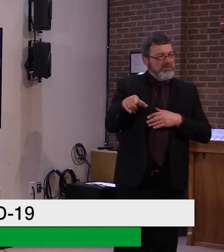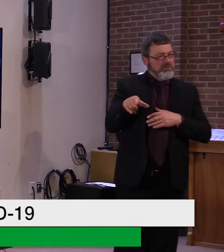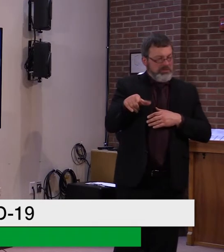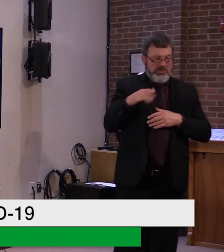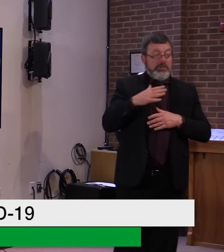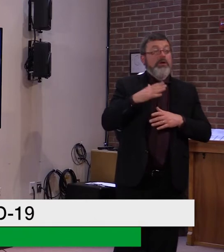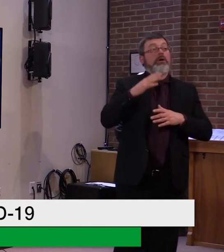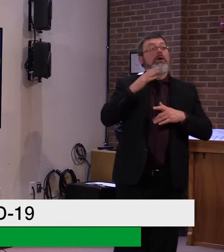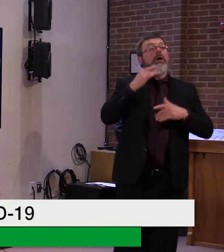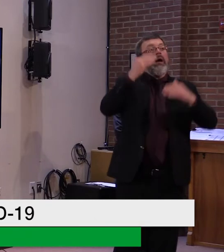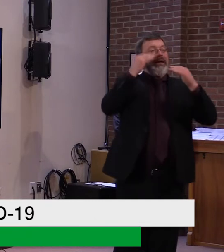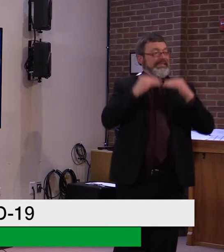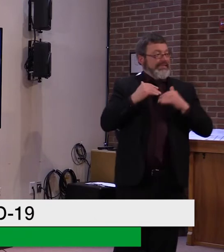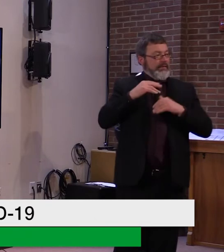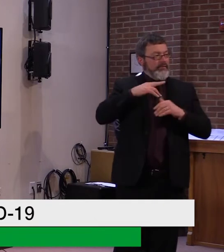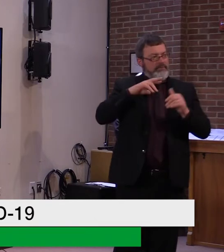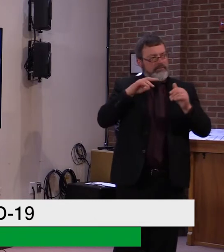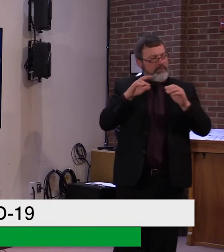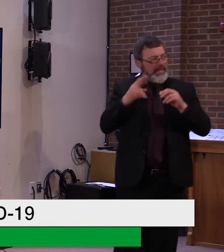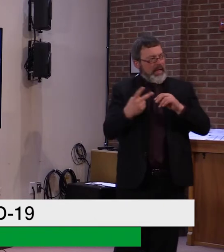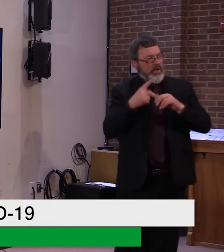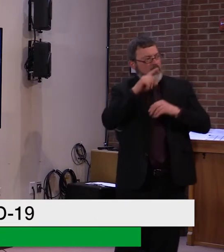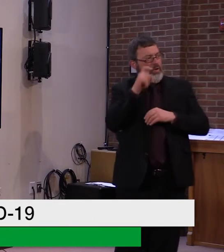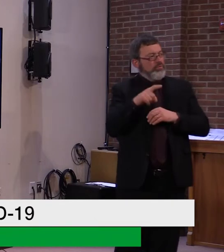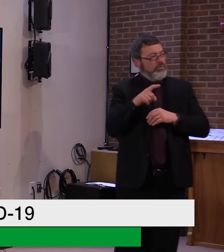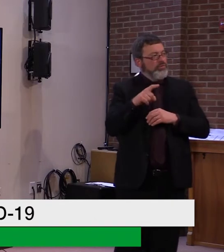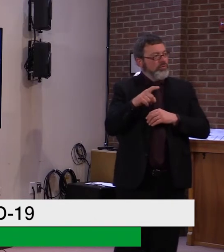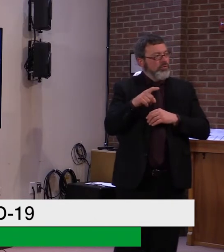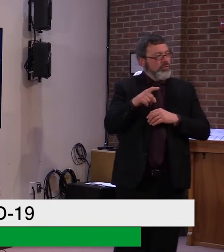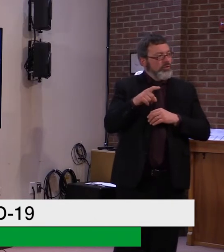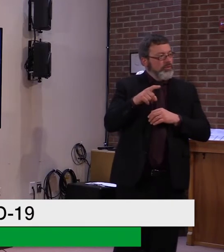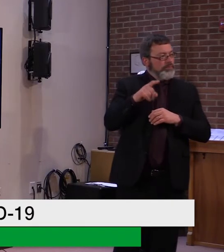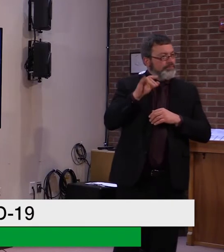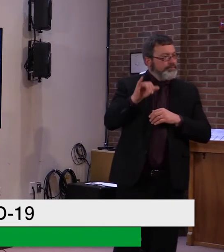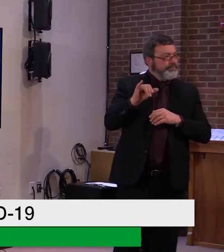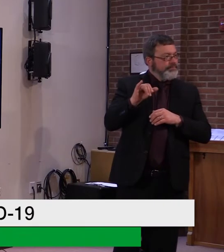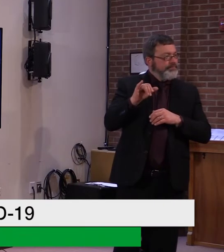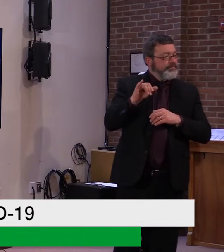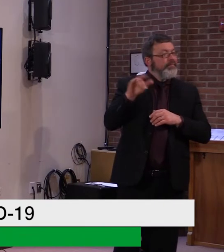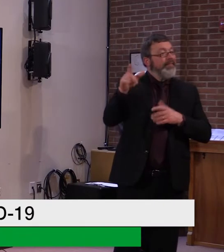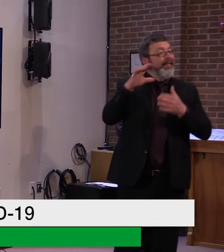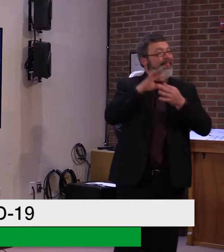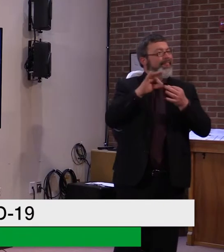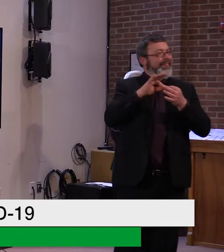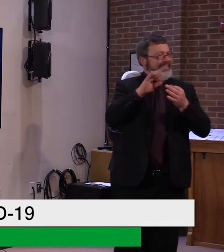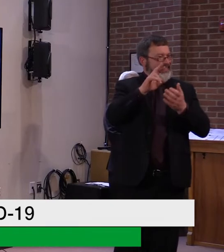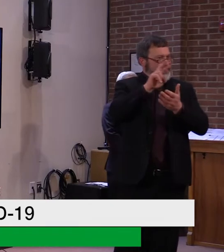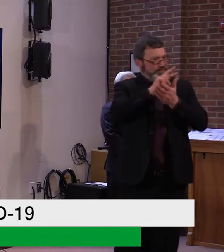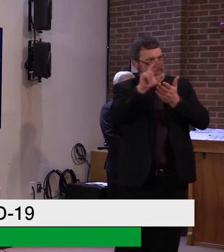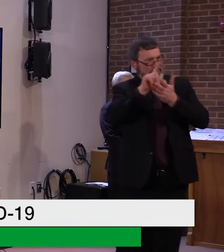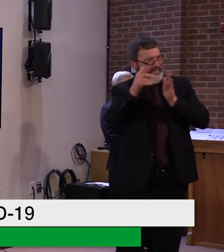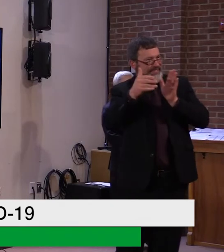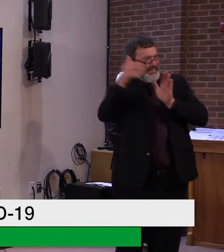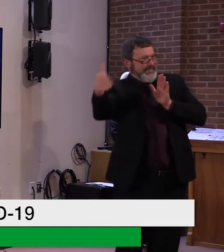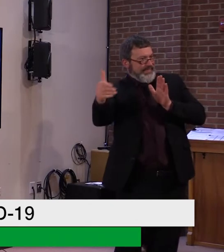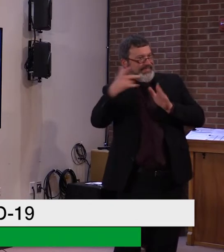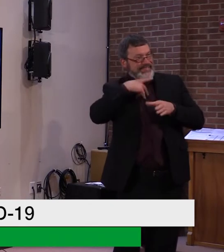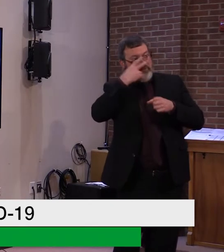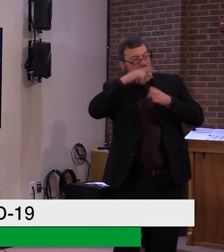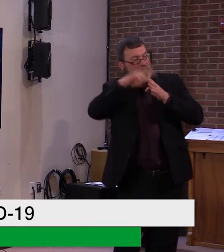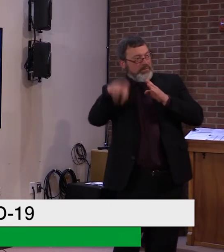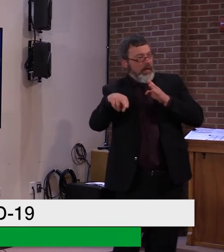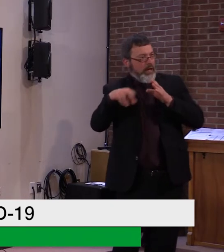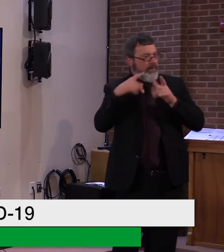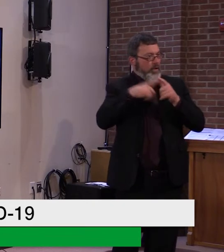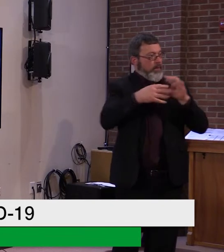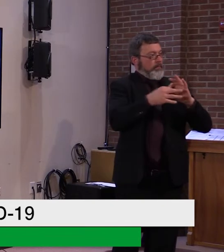lag that we won't know have these guidelines work for a little while um with the do we currently have the contact